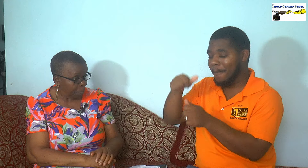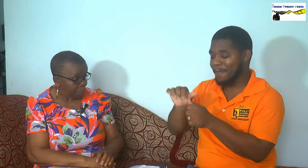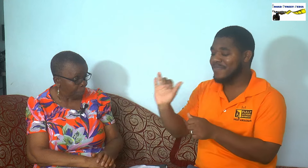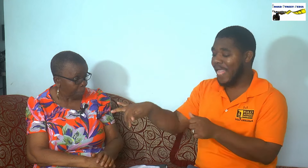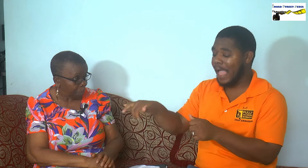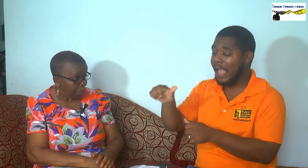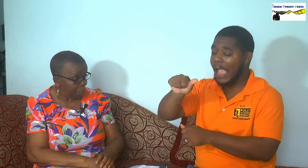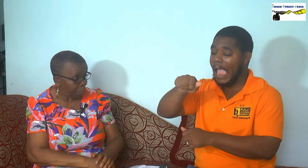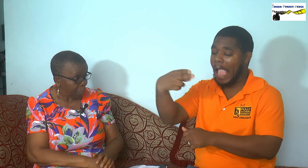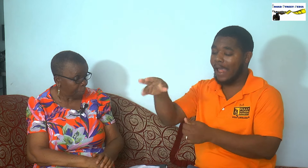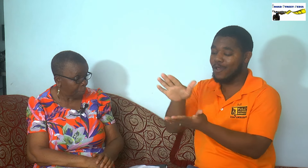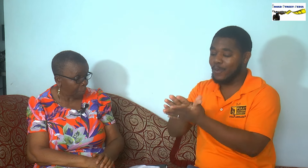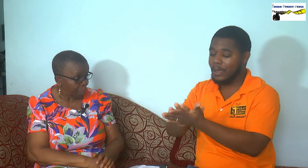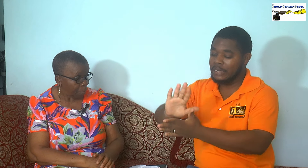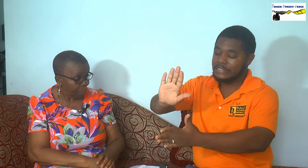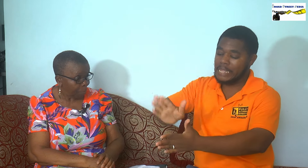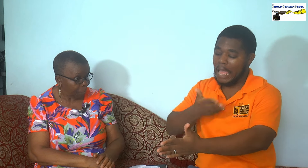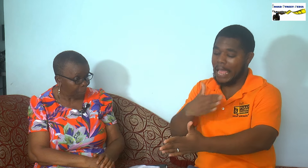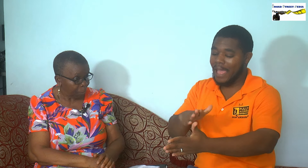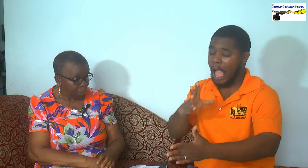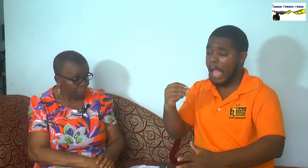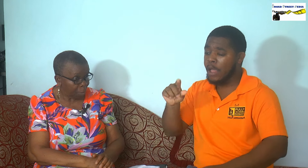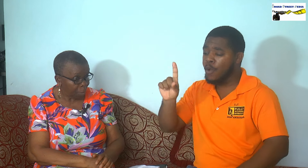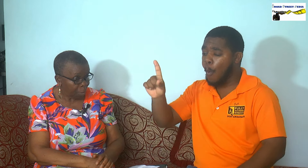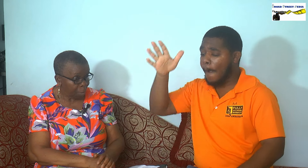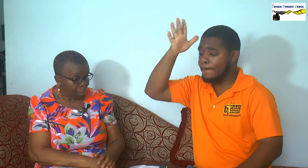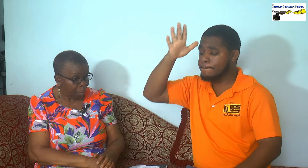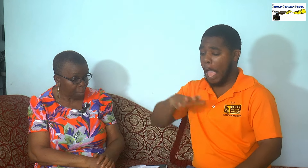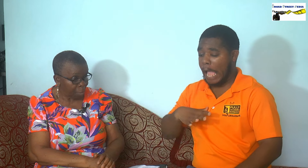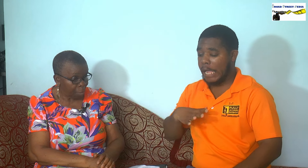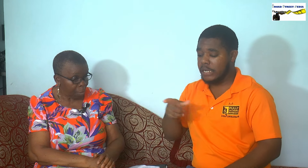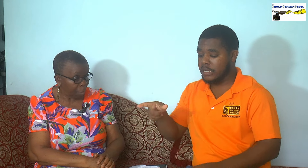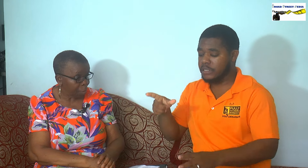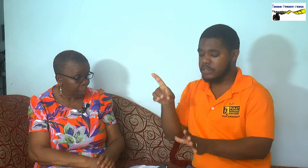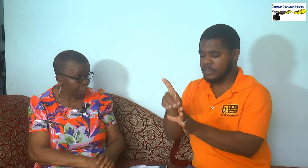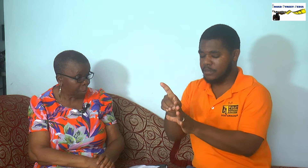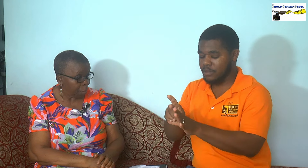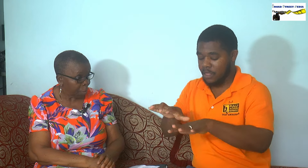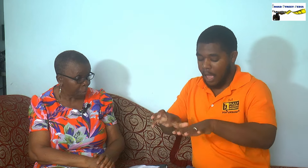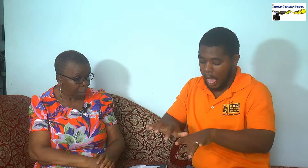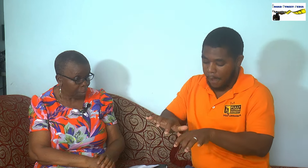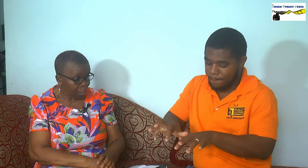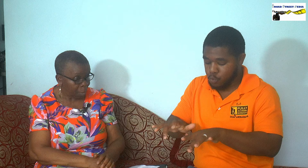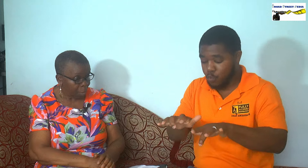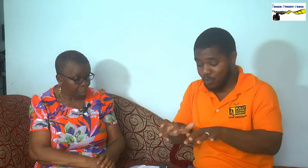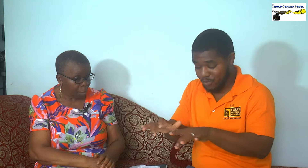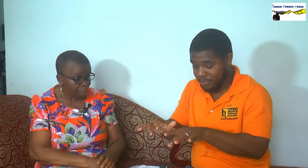I remember that. The Ann Hill School, they did some songs, and there was one man who was disabled, he played